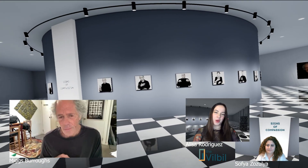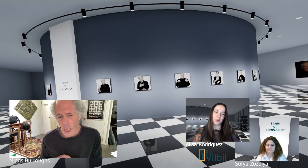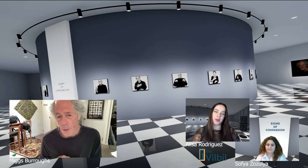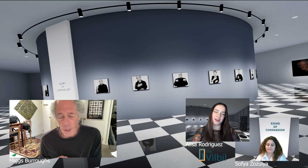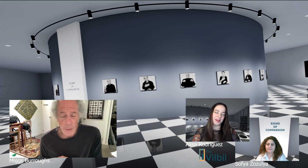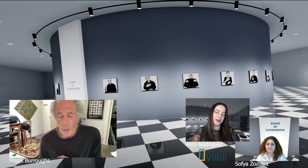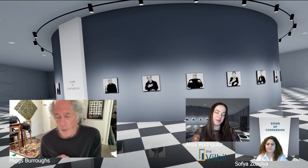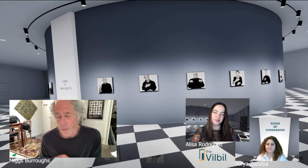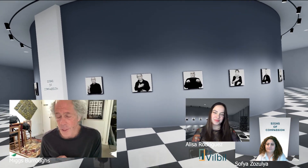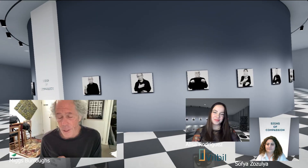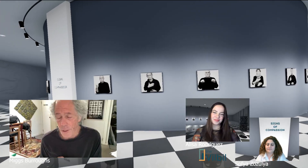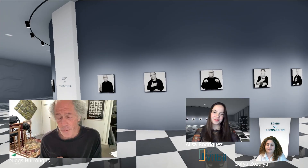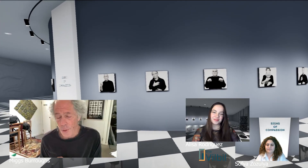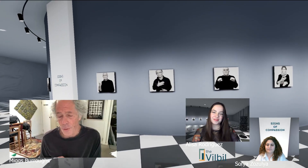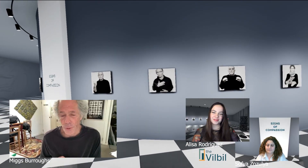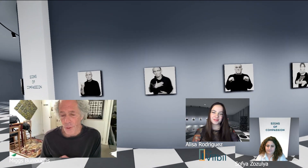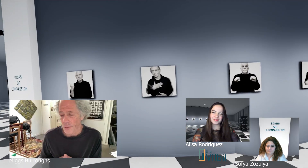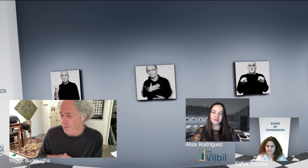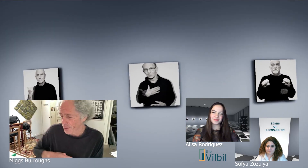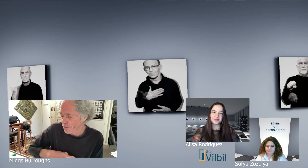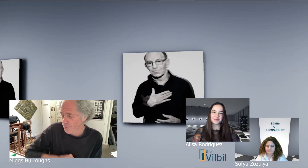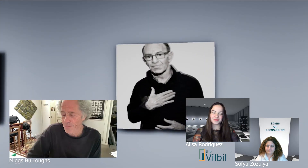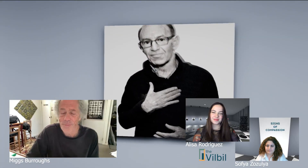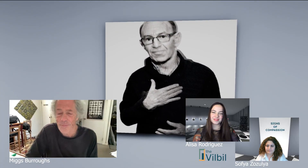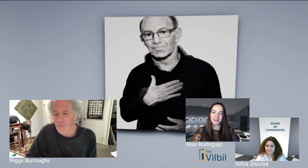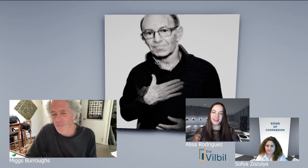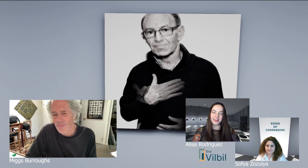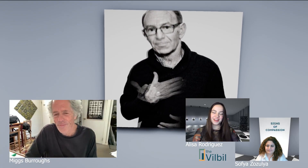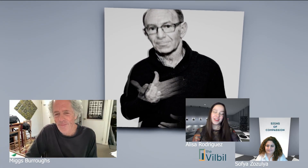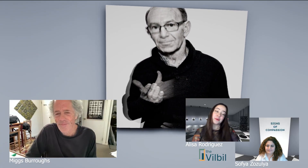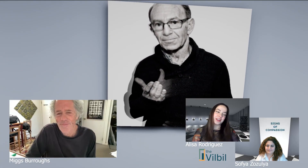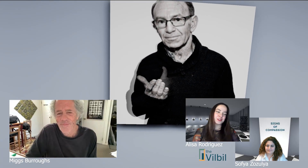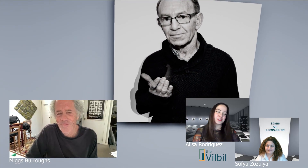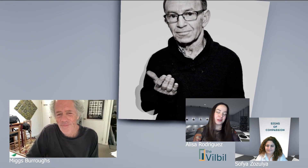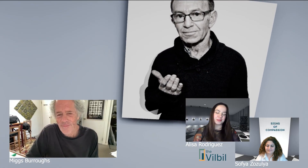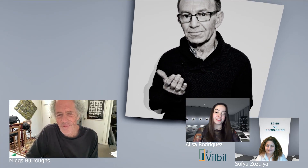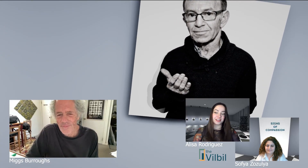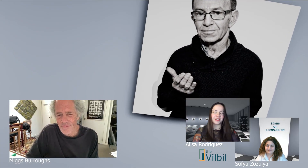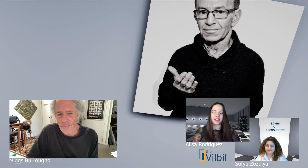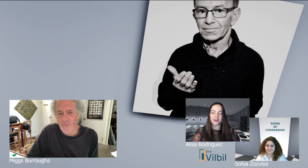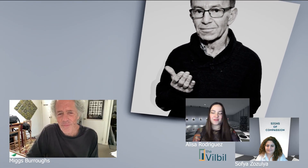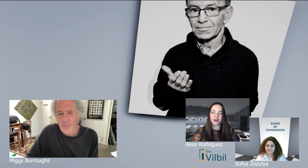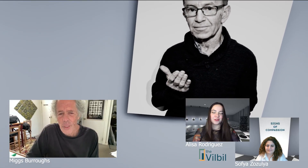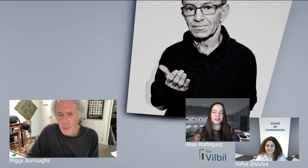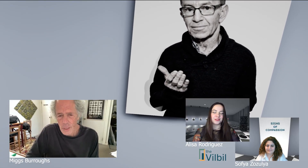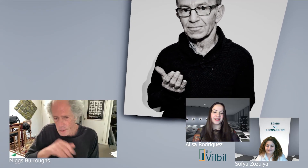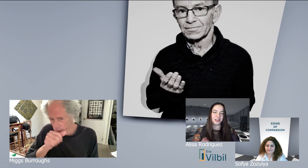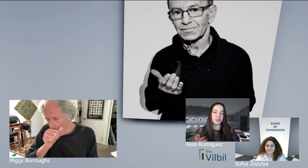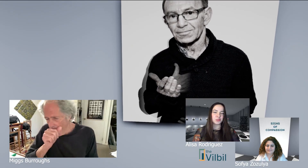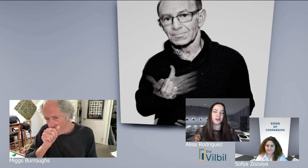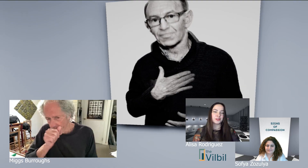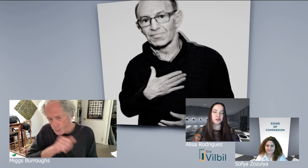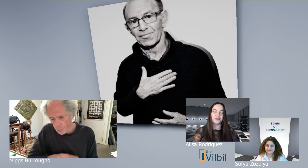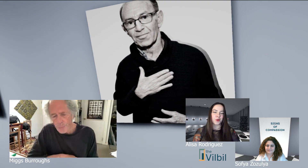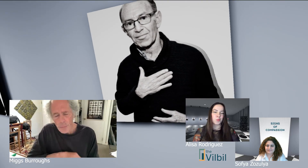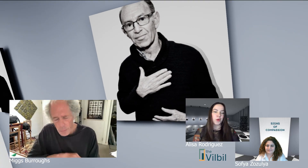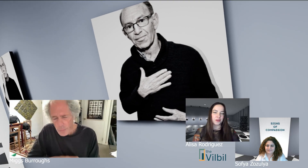Okay. I wished I would love to hear it put to music. Yeah, well, thank you so much, because I found it online and I just wanted to confirm whether